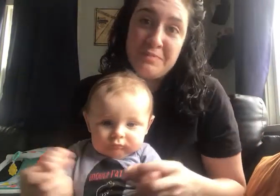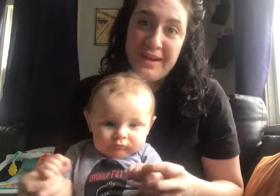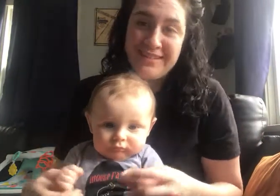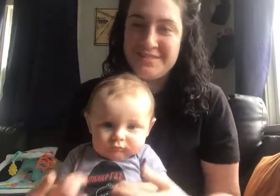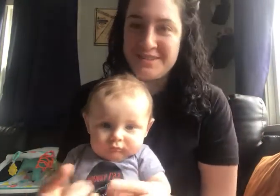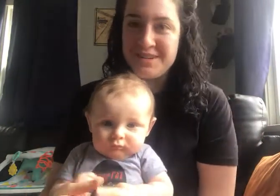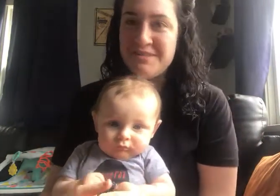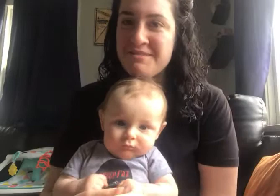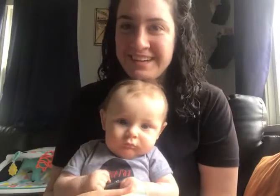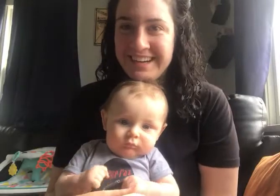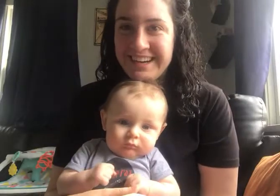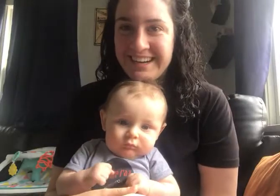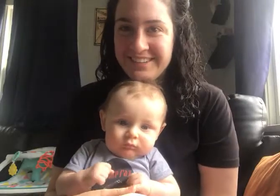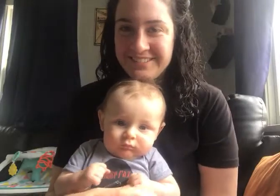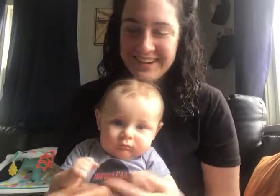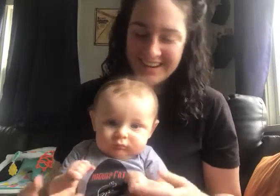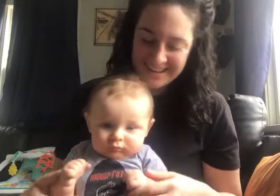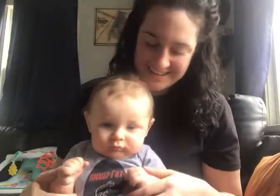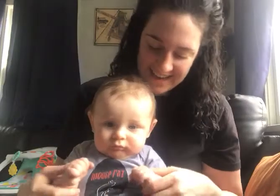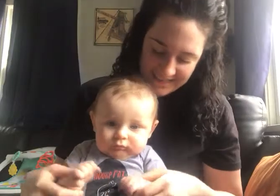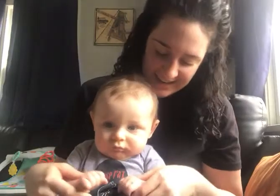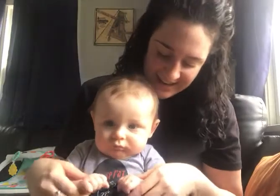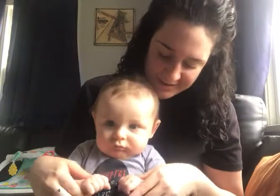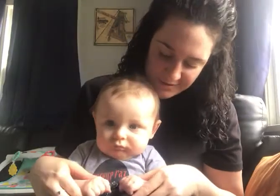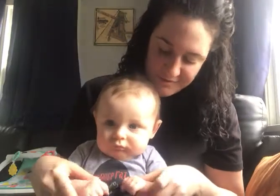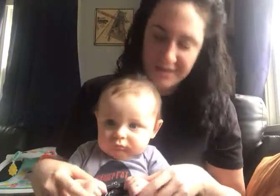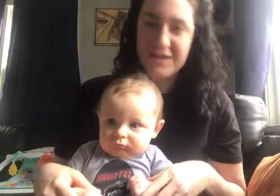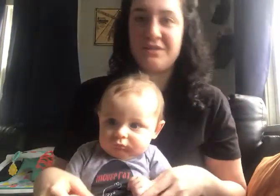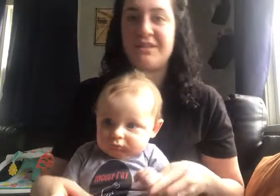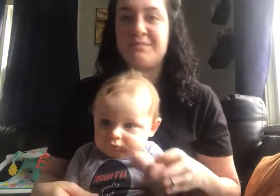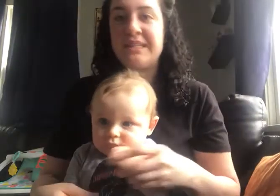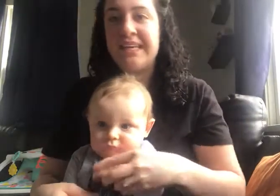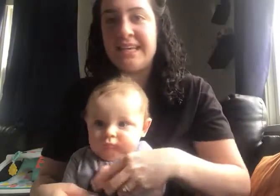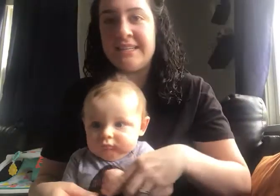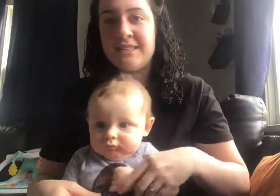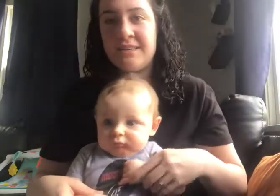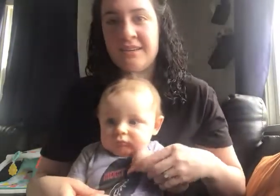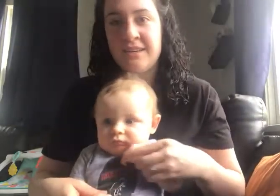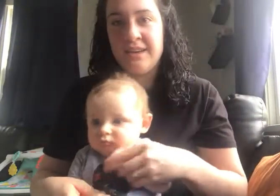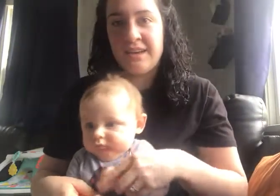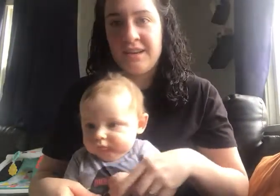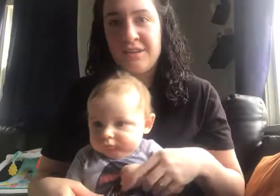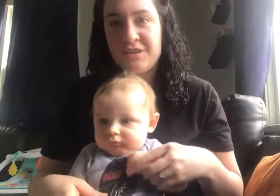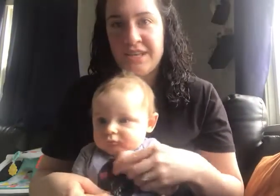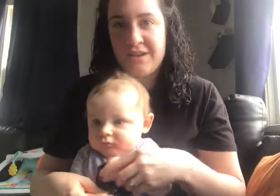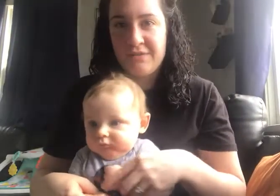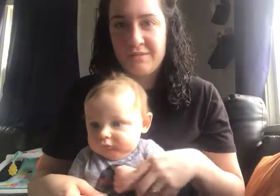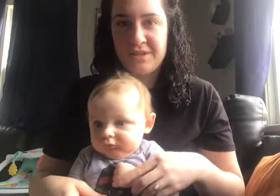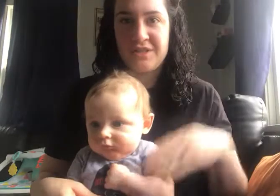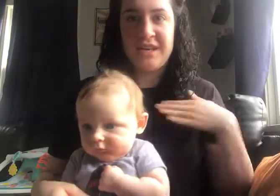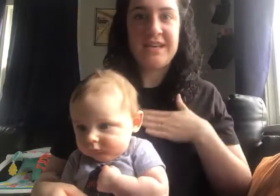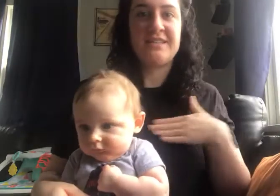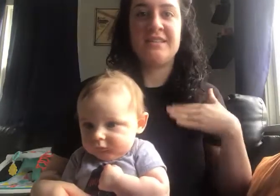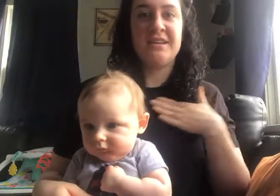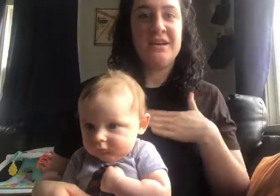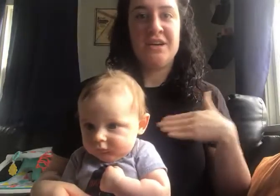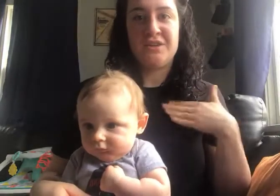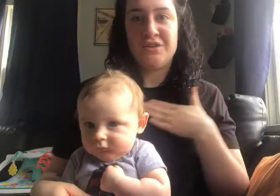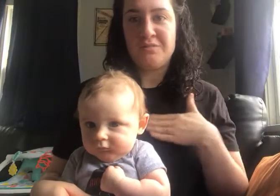but we're we're working on it right. And the last one we're going to do is please and just kind of wrap his chest and show